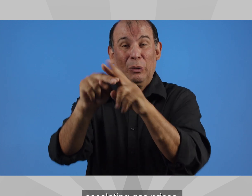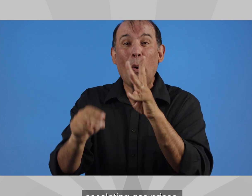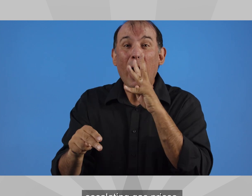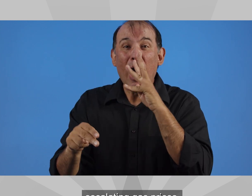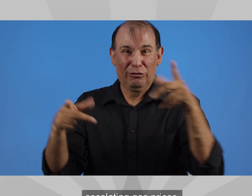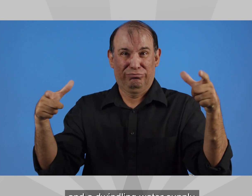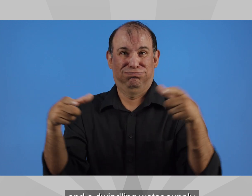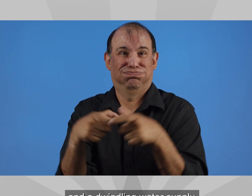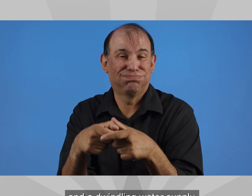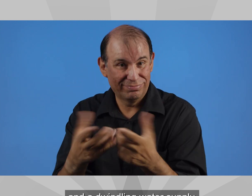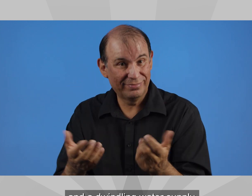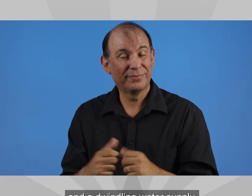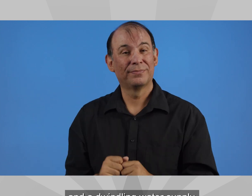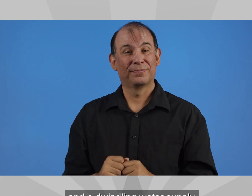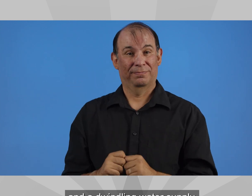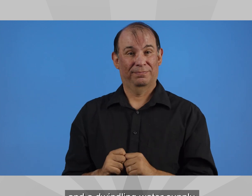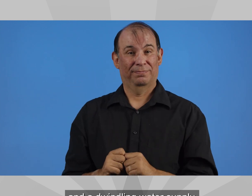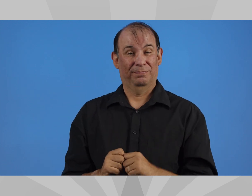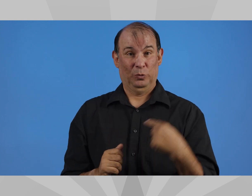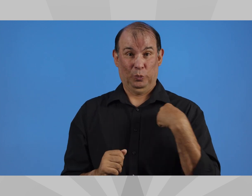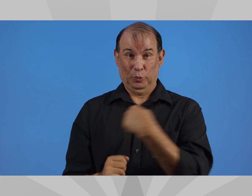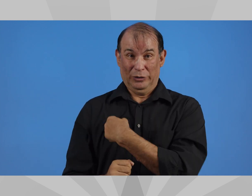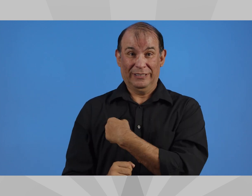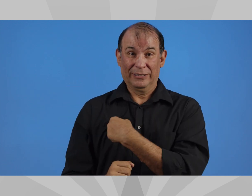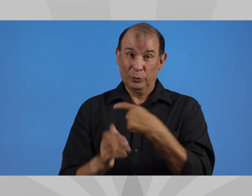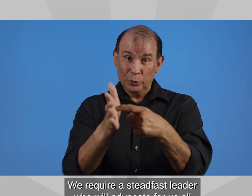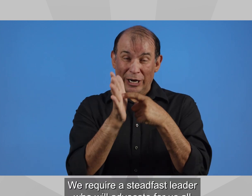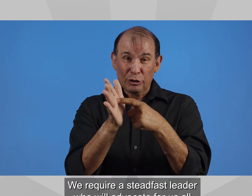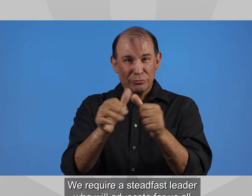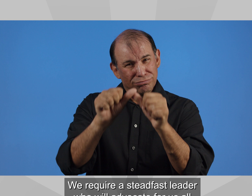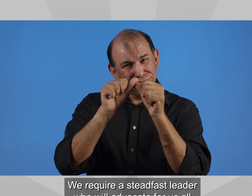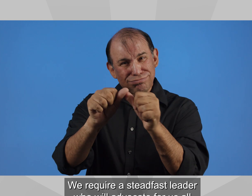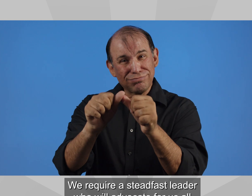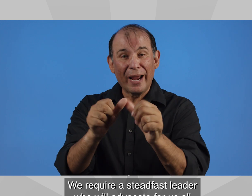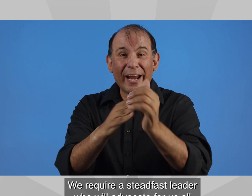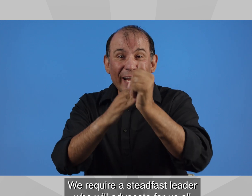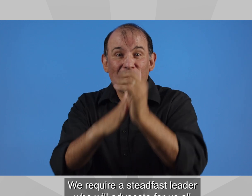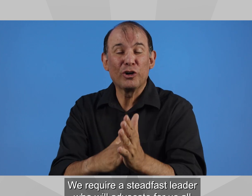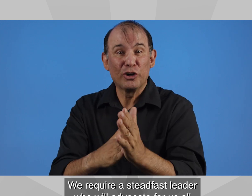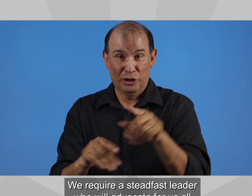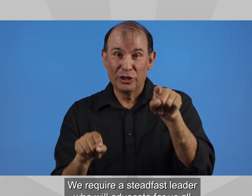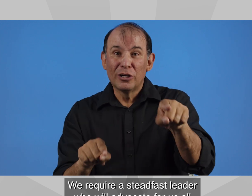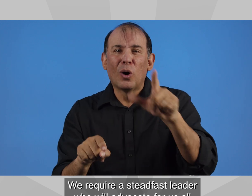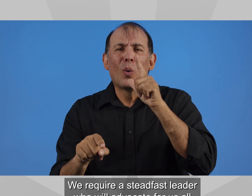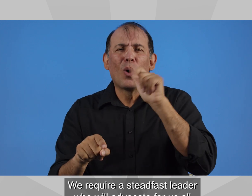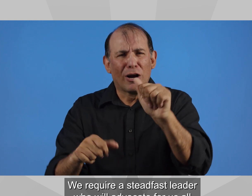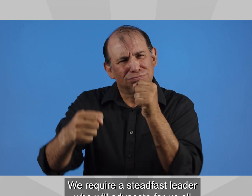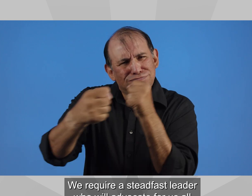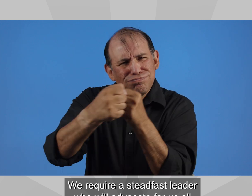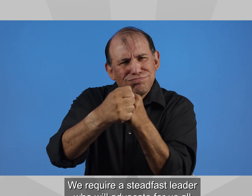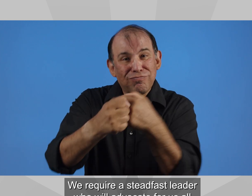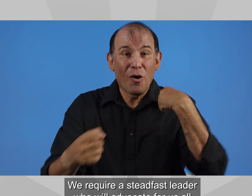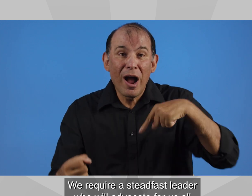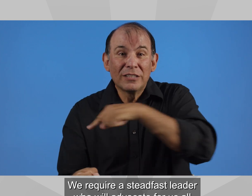gas prices, and a dwindling water supply. We require a steadfast leader who will